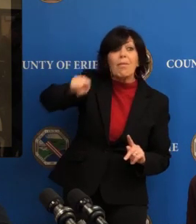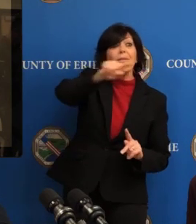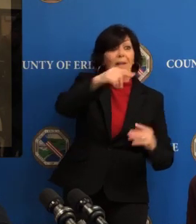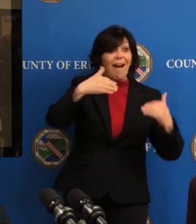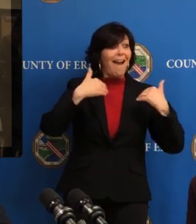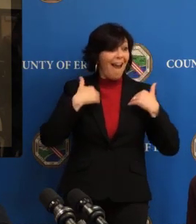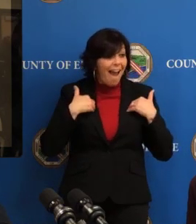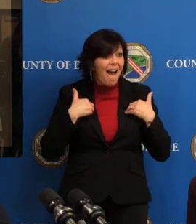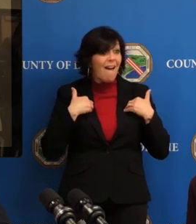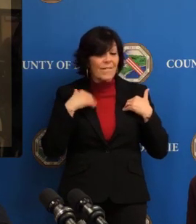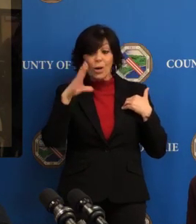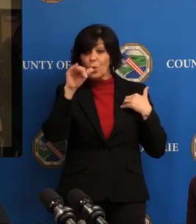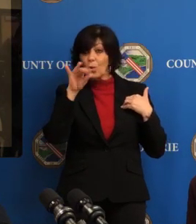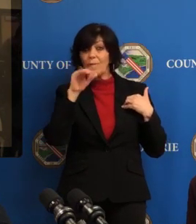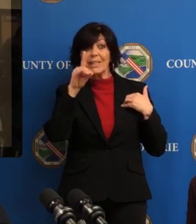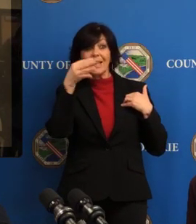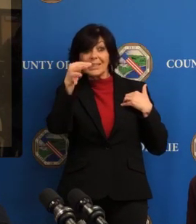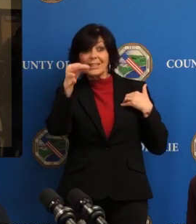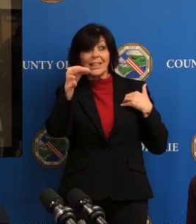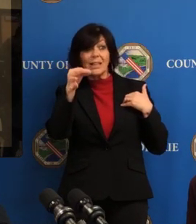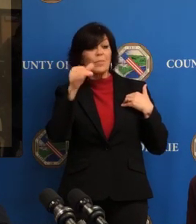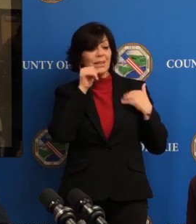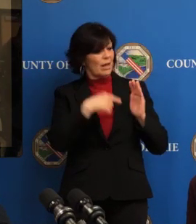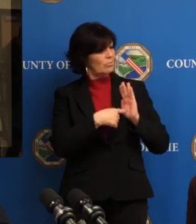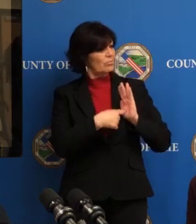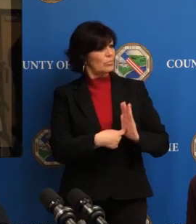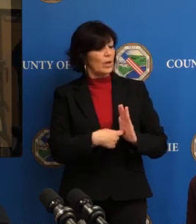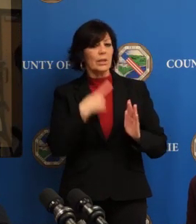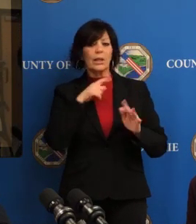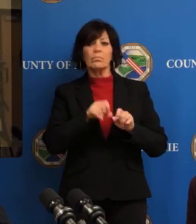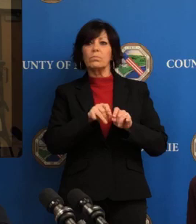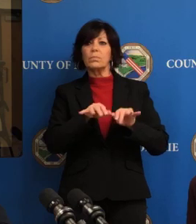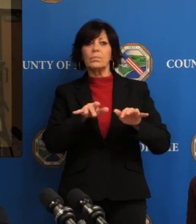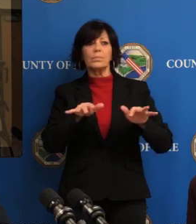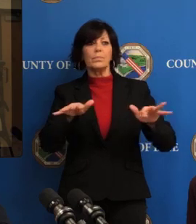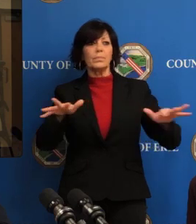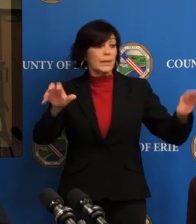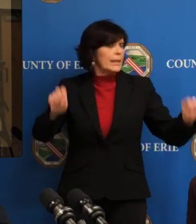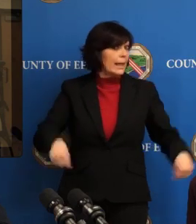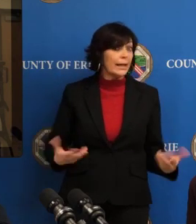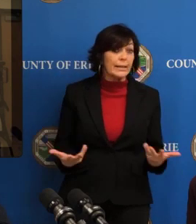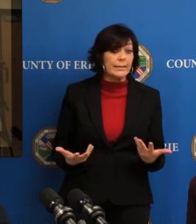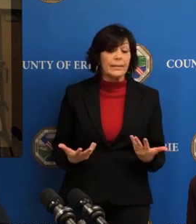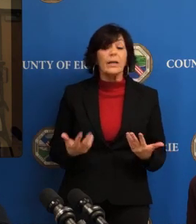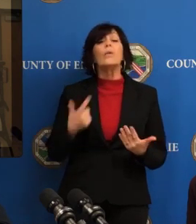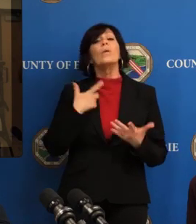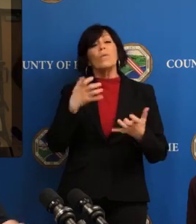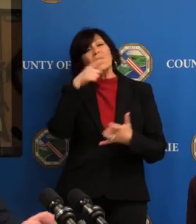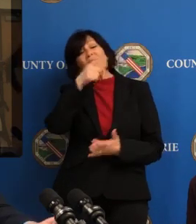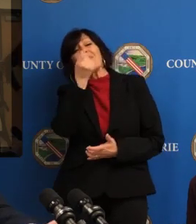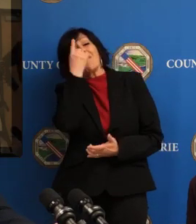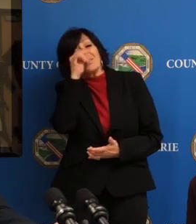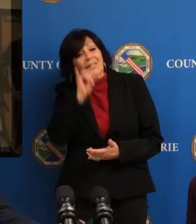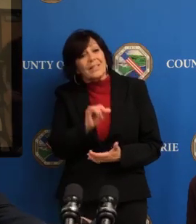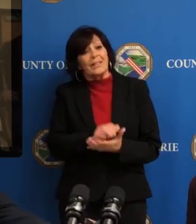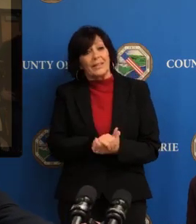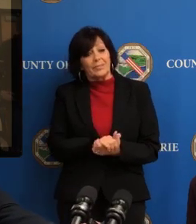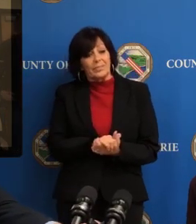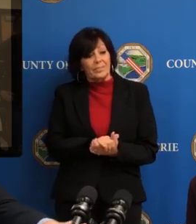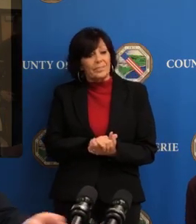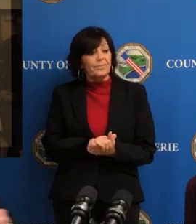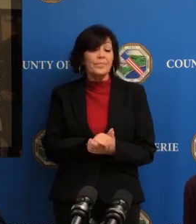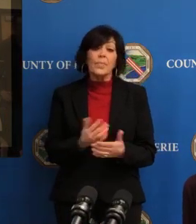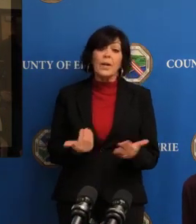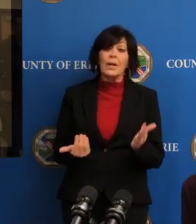now who do not have any symptoms that have COVID-19, and they can transmit it to someone else. And so we want everyone to understand that. Right,